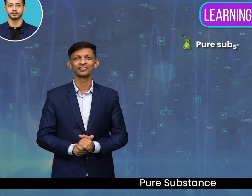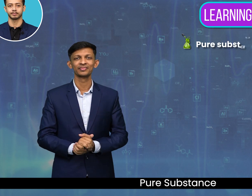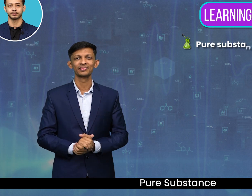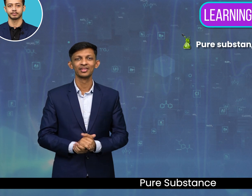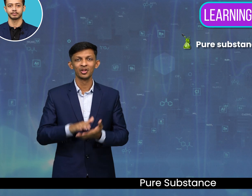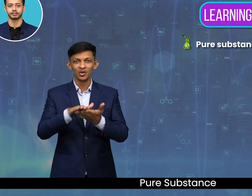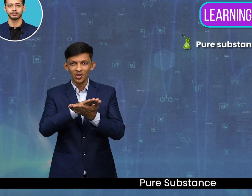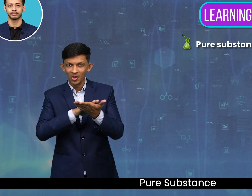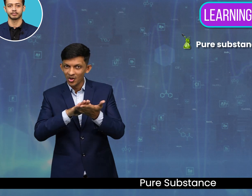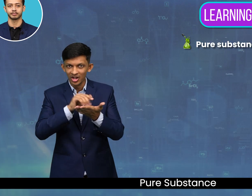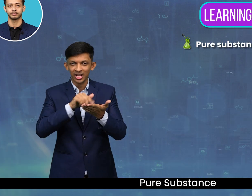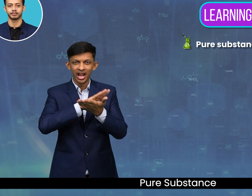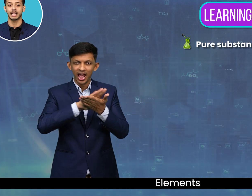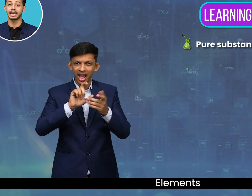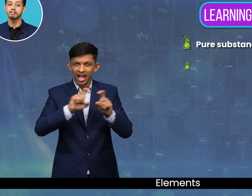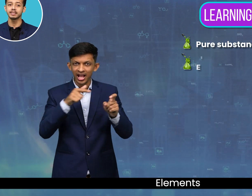substance,